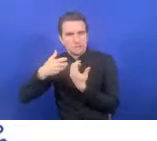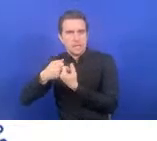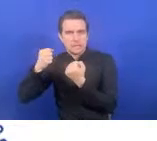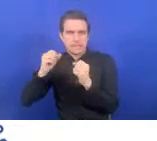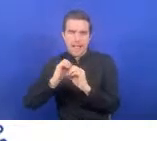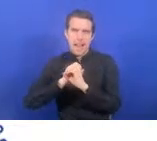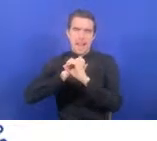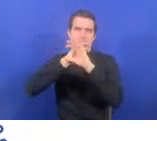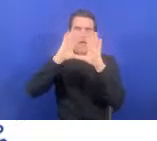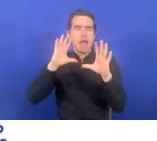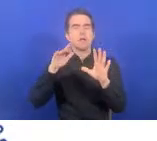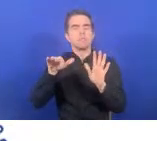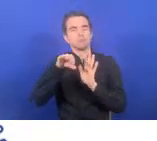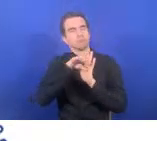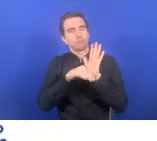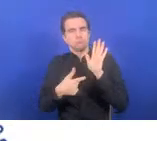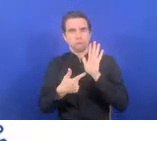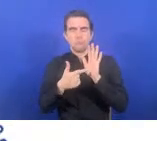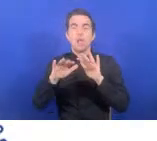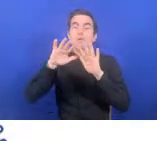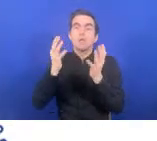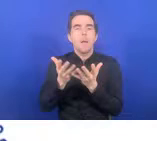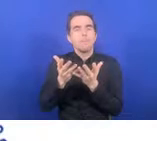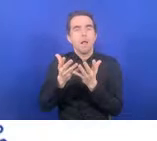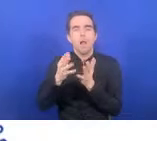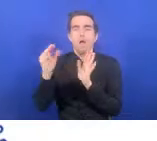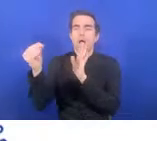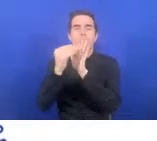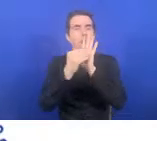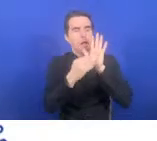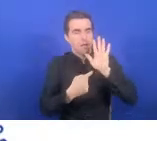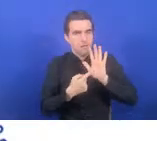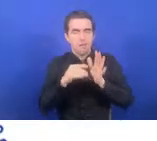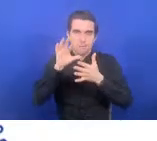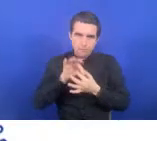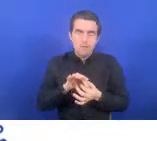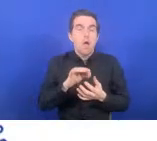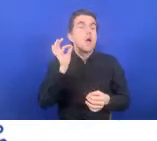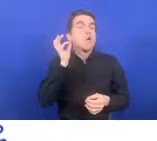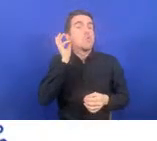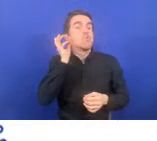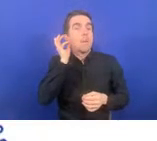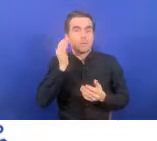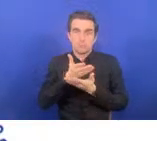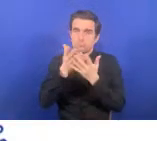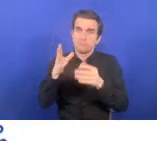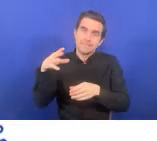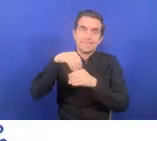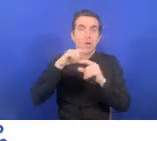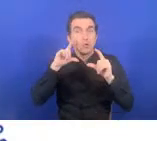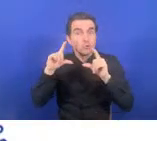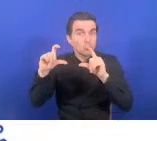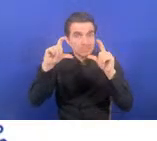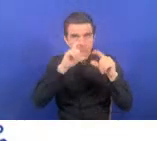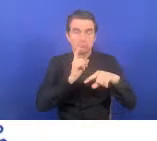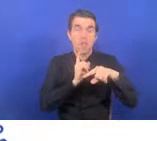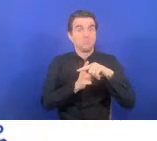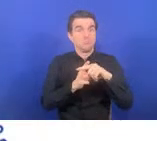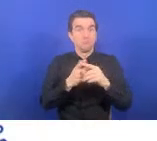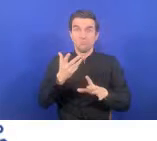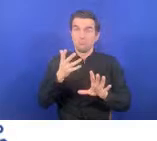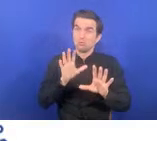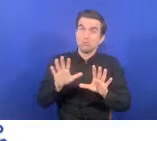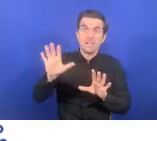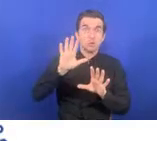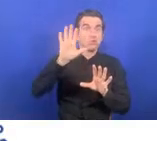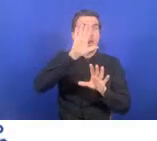that we need to understand about how women integrate with the tourism sector, how we